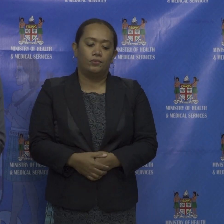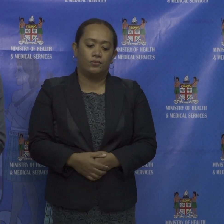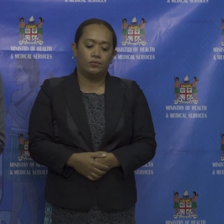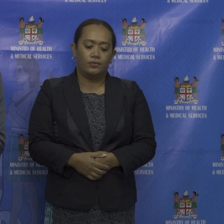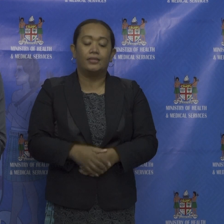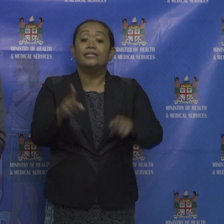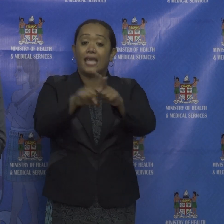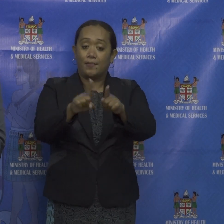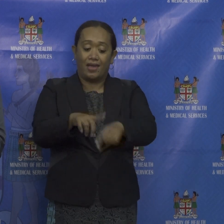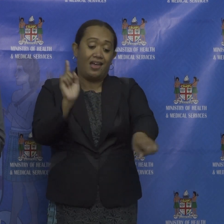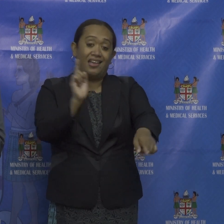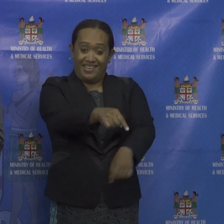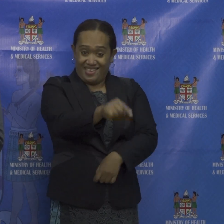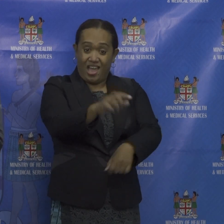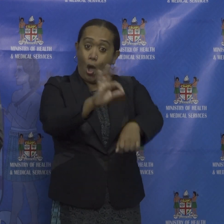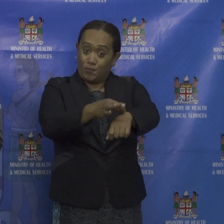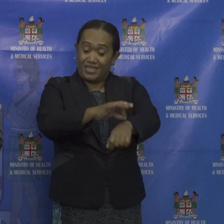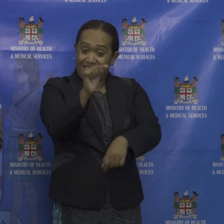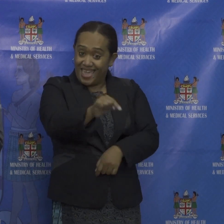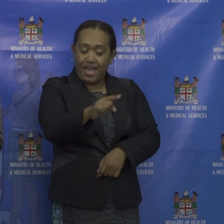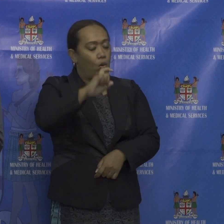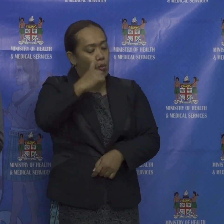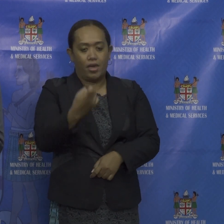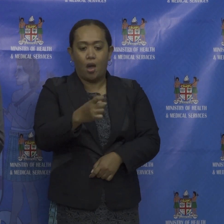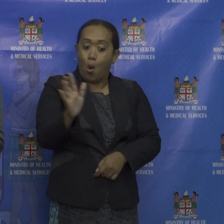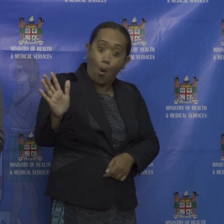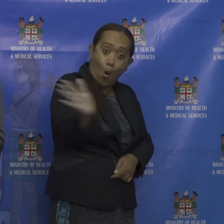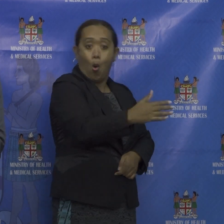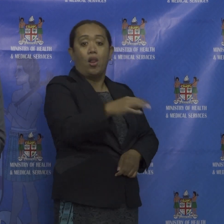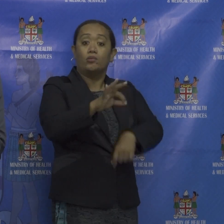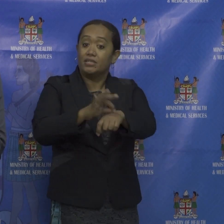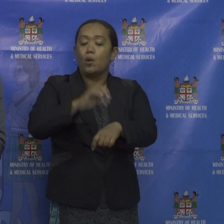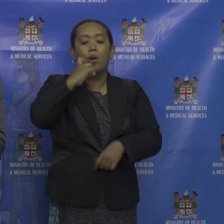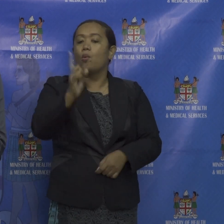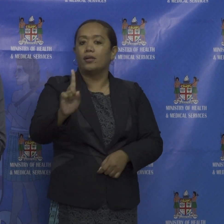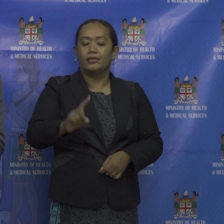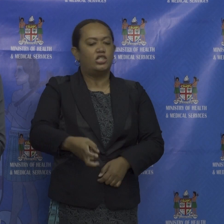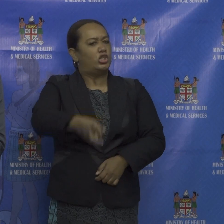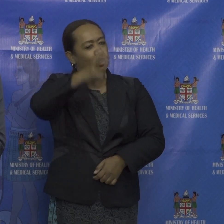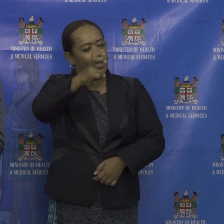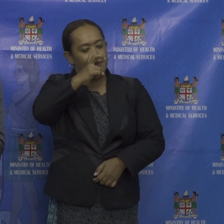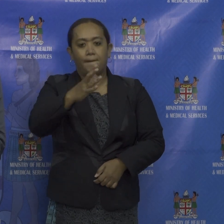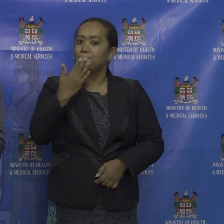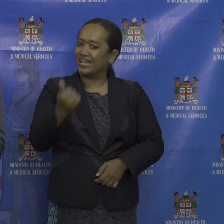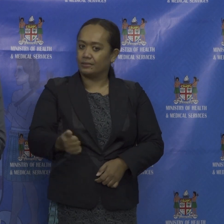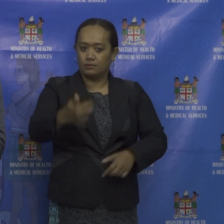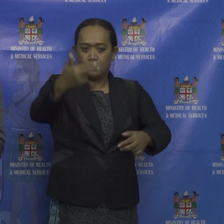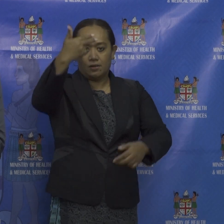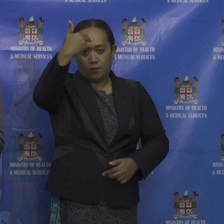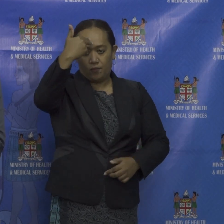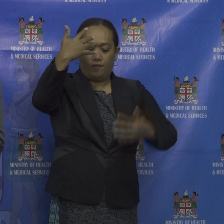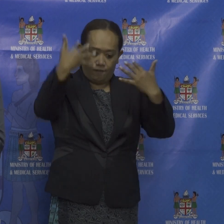The field hospital will enforce strict COVID screening protocols and security to ensure that it is a